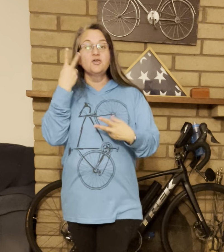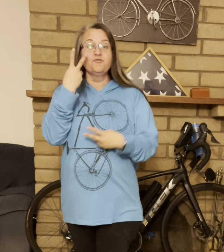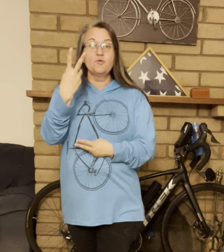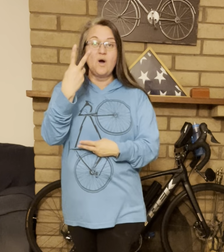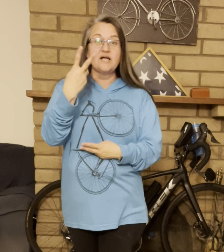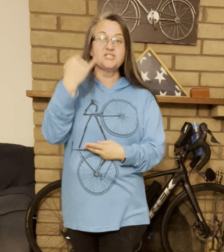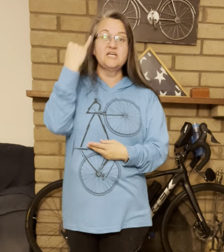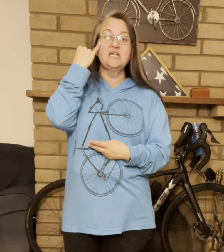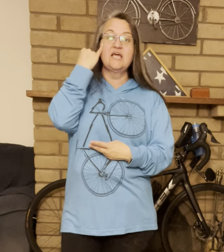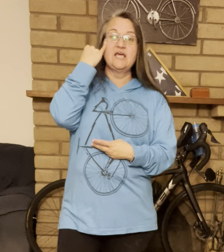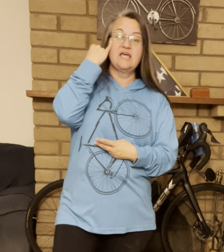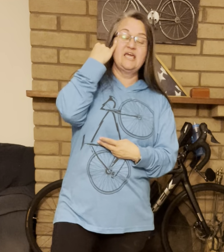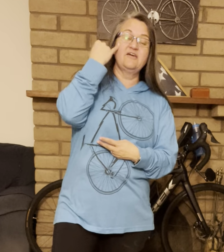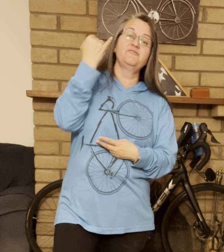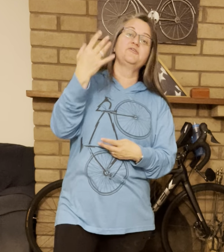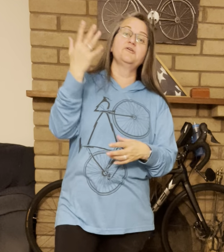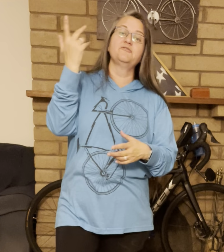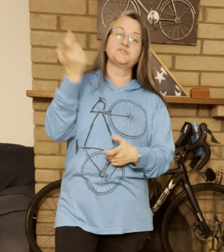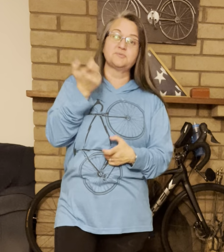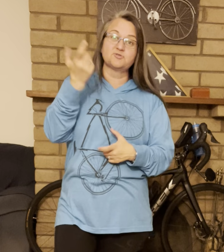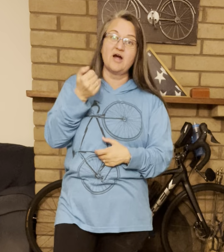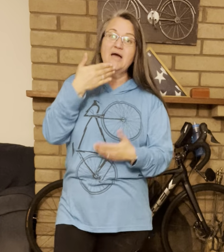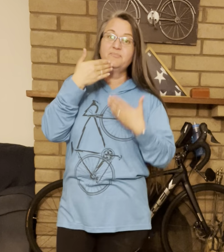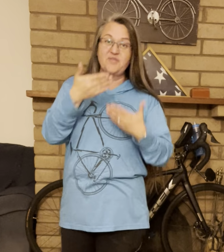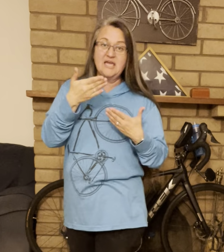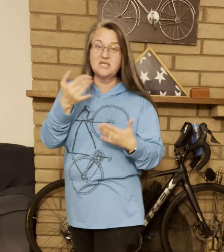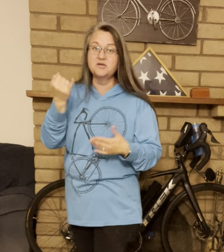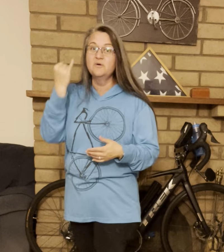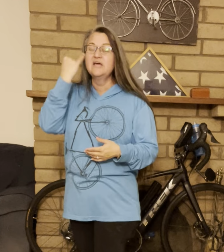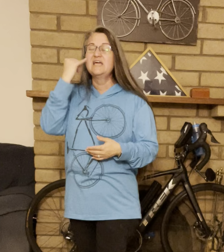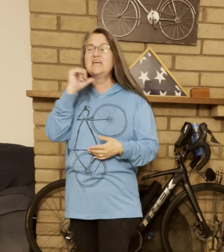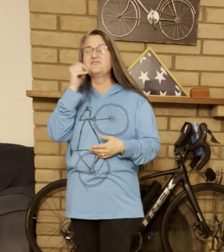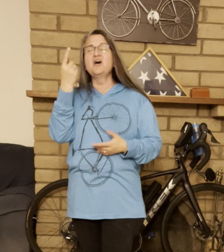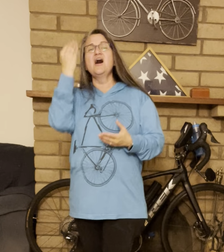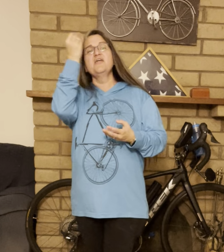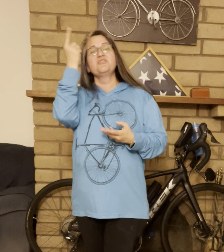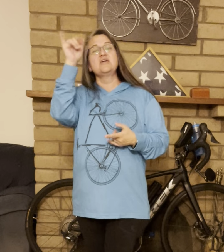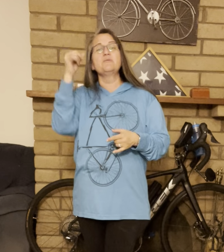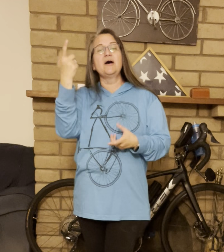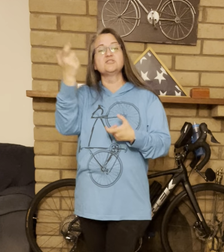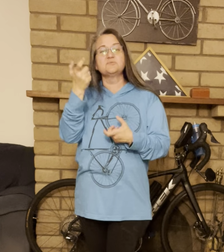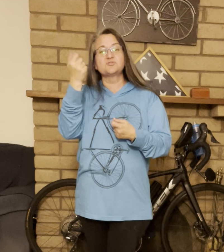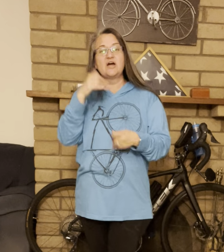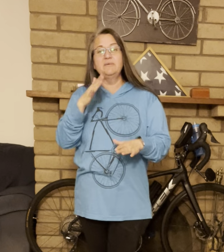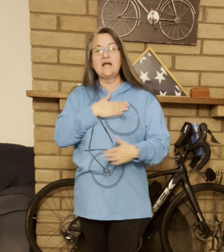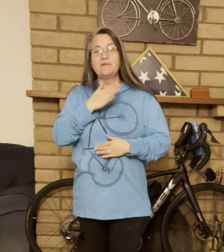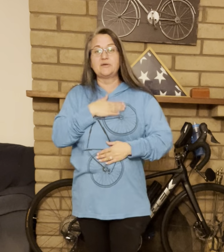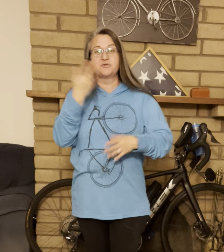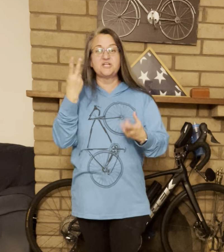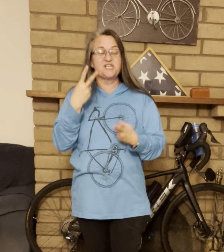for watching. If you've subscribed, thank you. If not, think about subscribing. I would appreciate